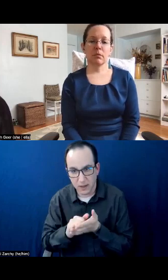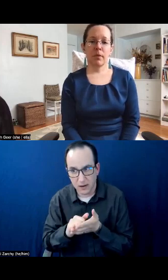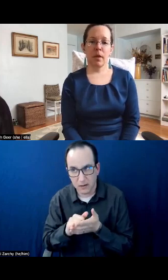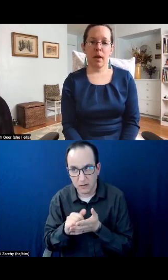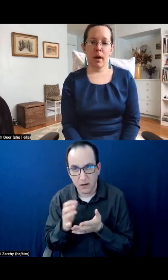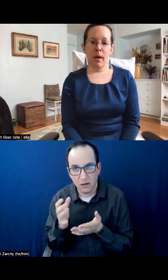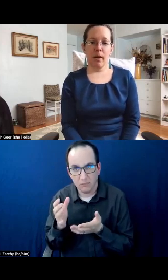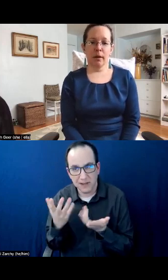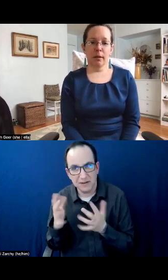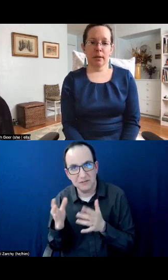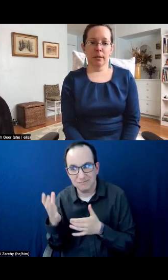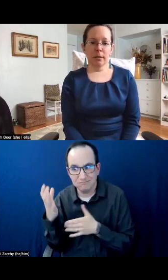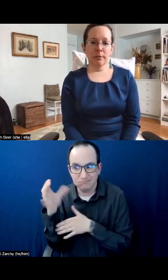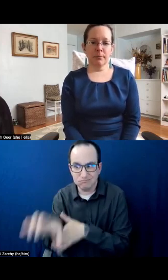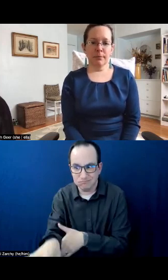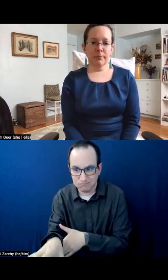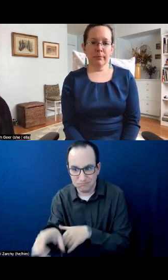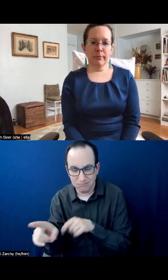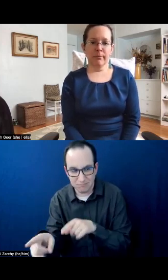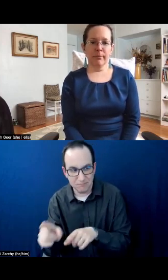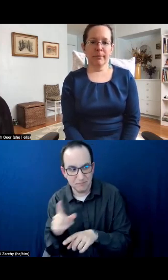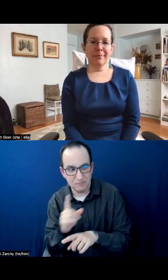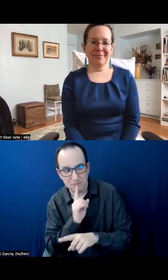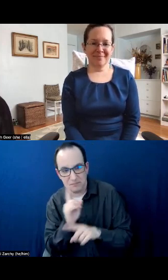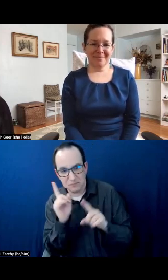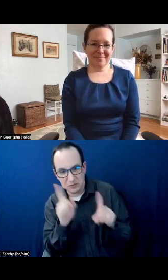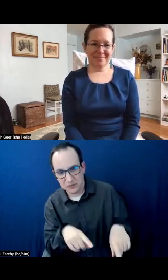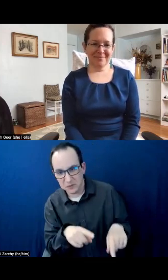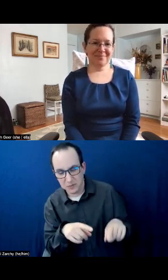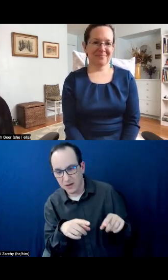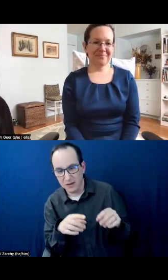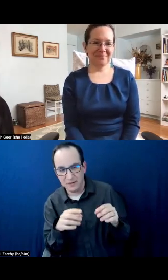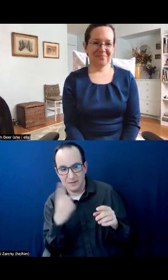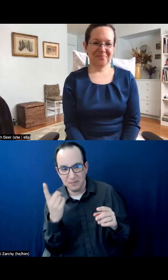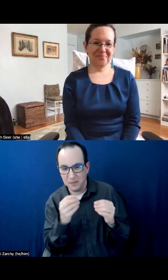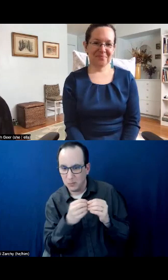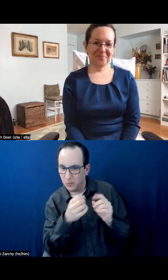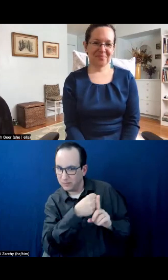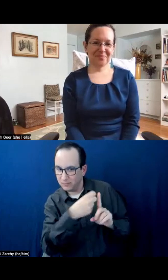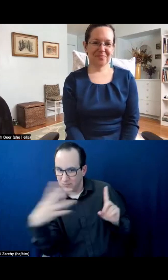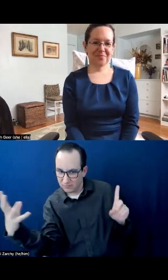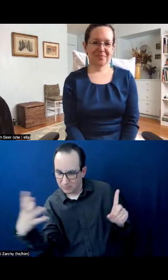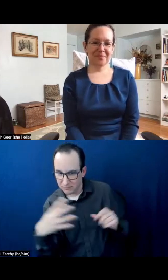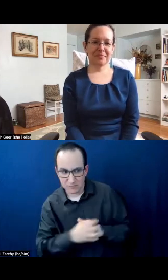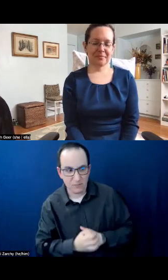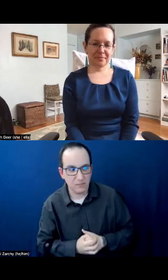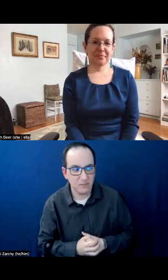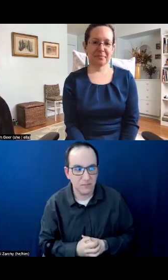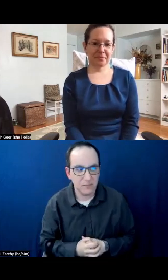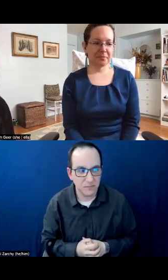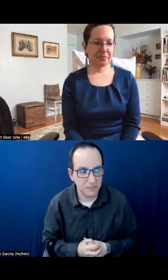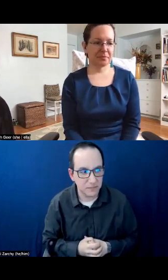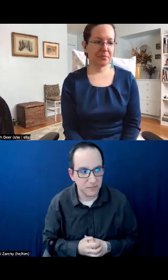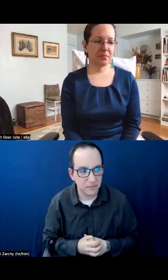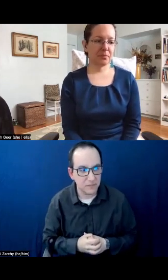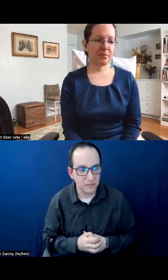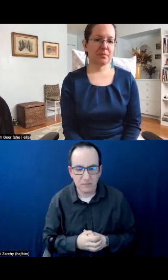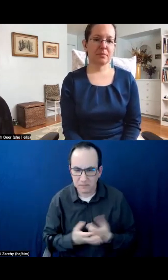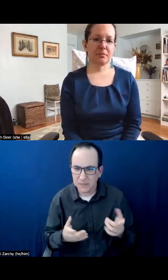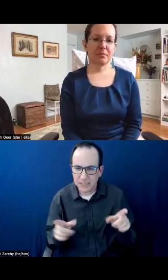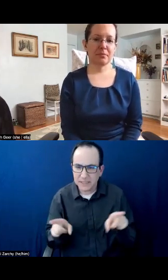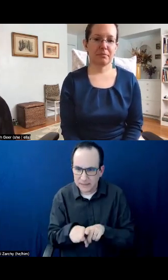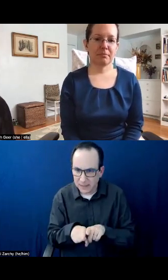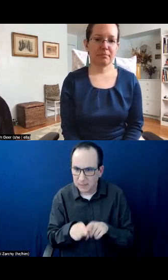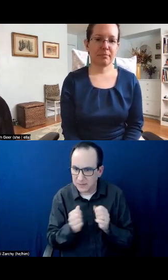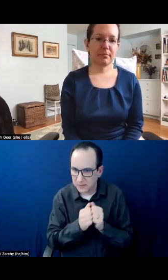Or ask an open-ended question that kind of, I suppose, forces the student to respond with a longer answer,